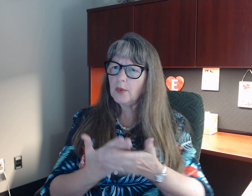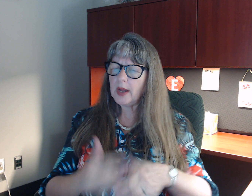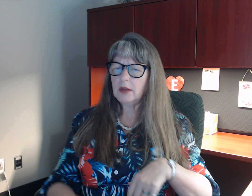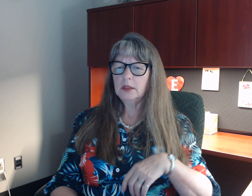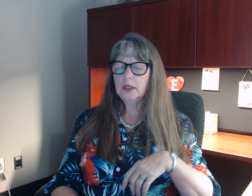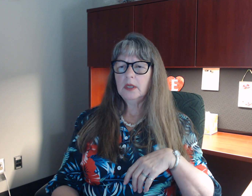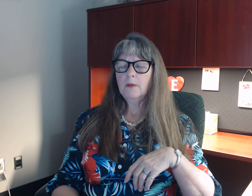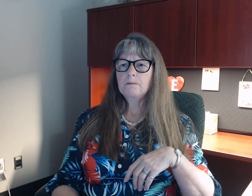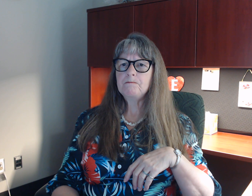well.